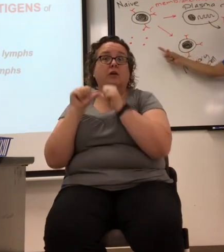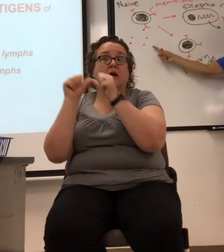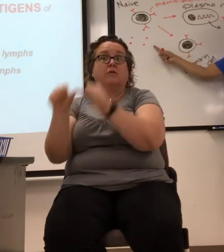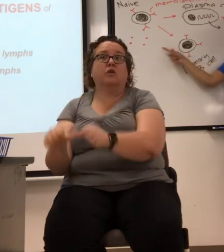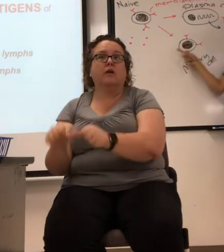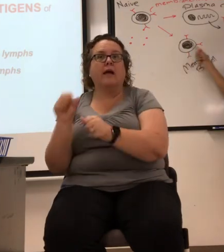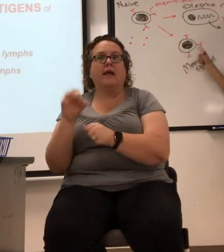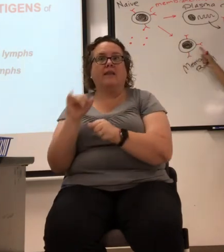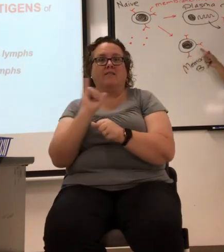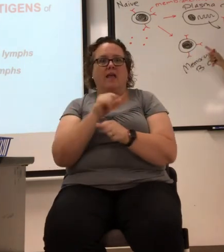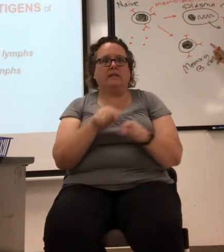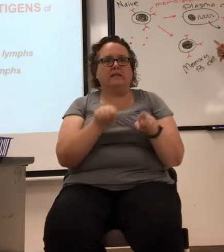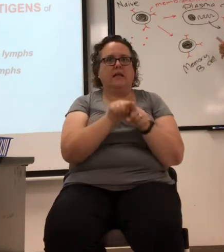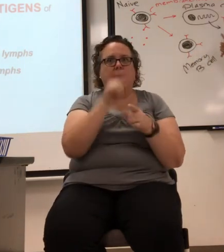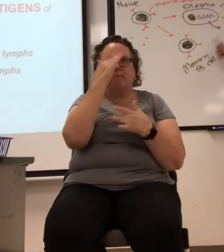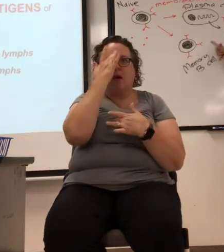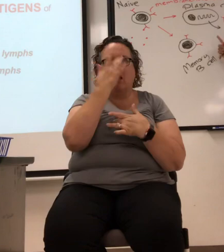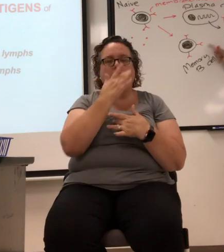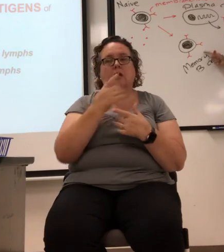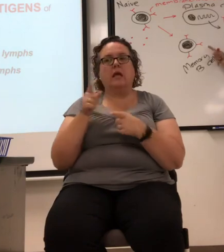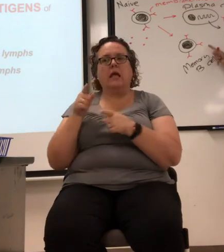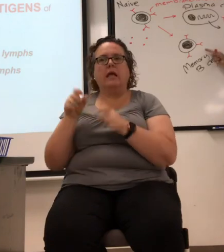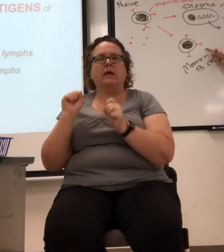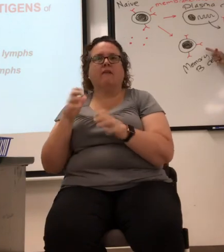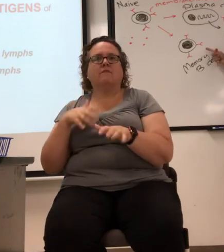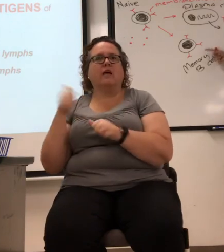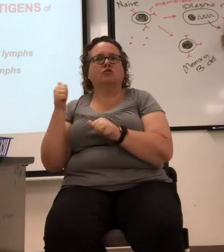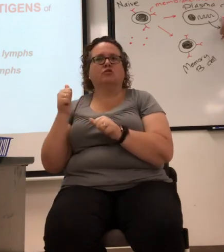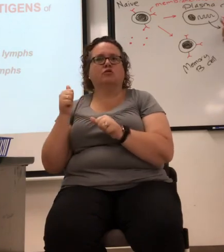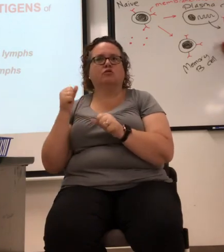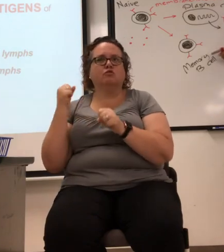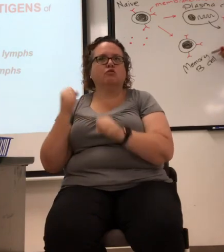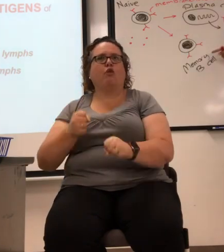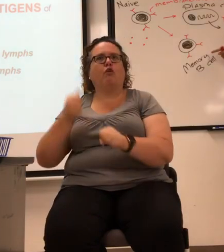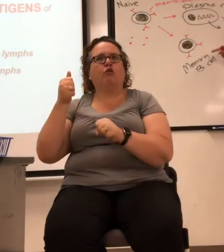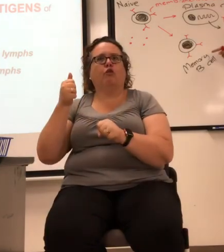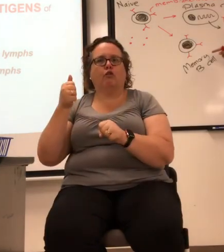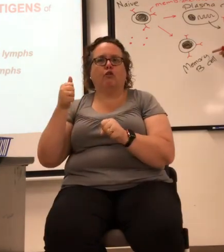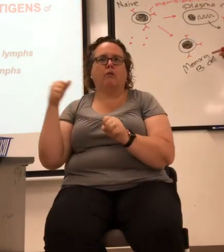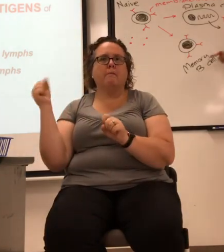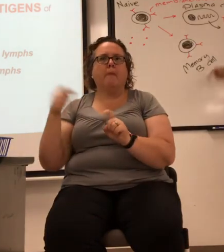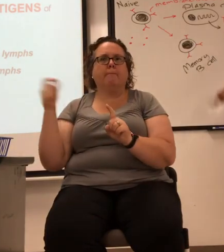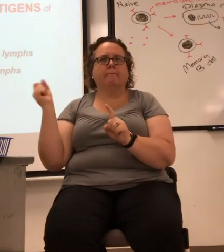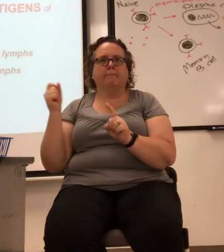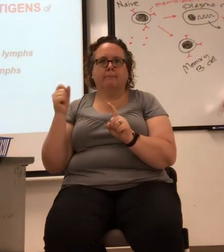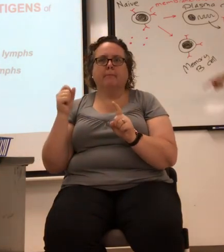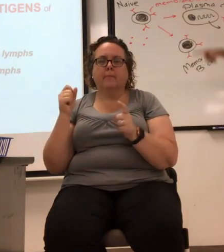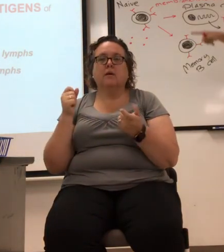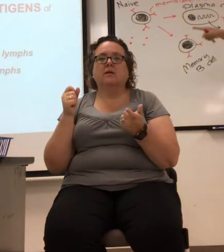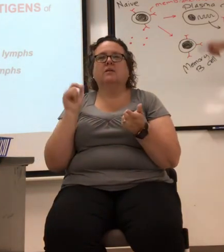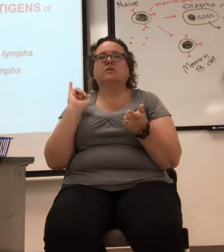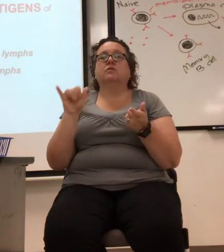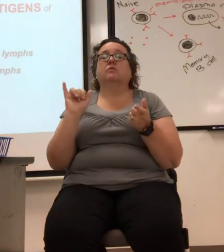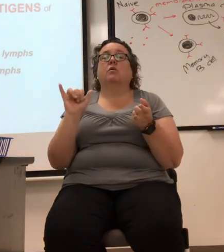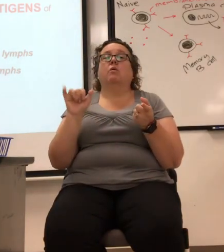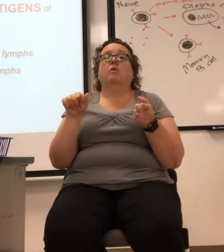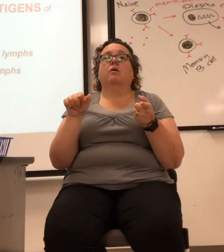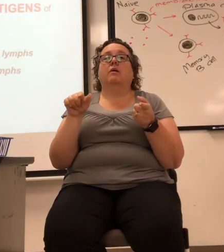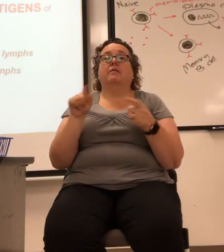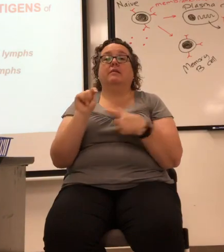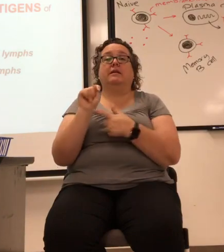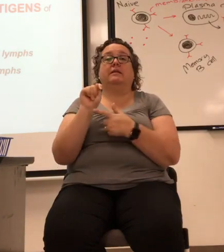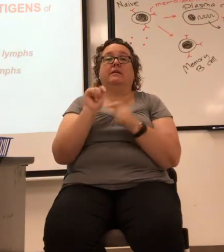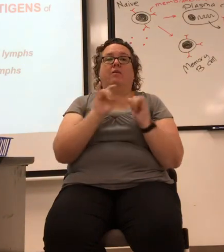that same bug, it can mount a faster, stronger response. So memory cell, plasma cell. Okay, that's the B stuff. Now the T's,